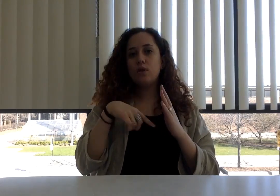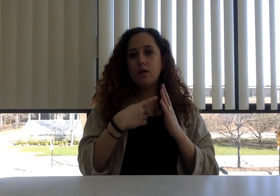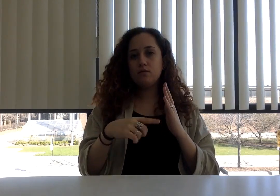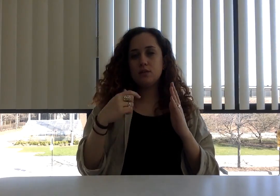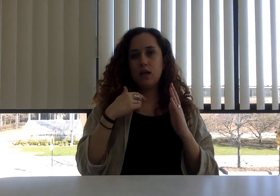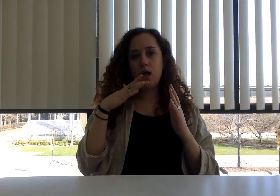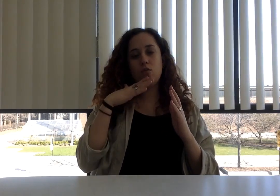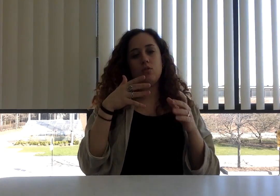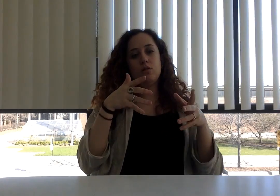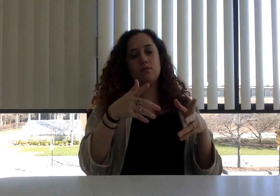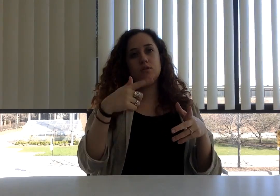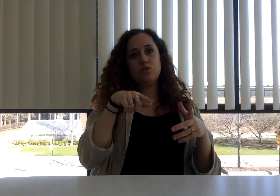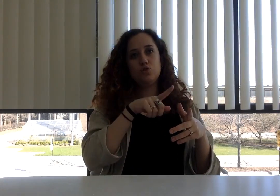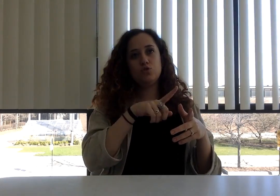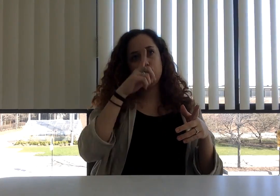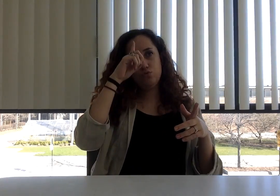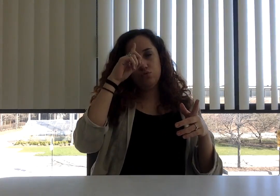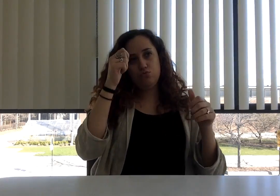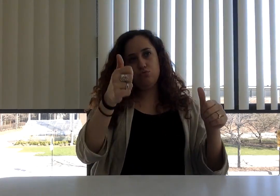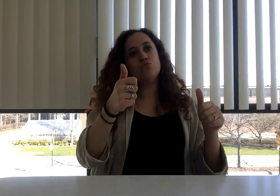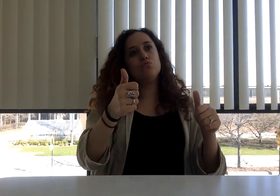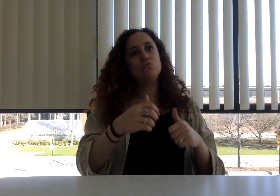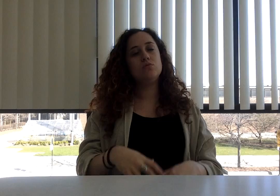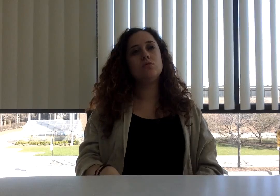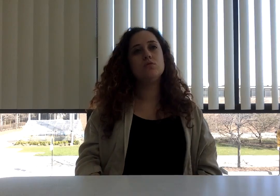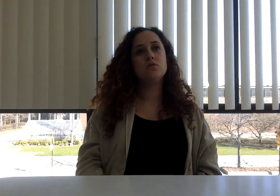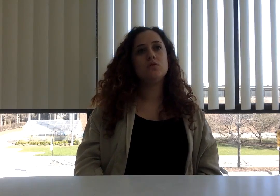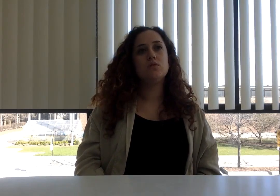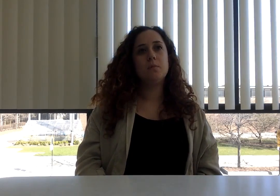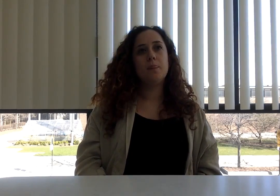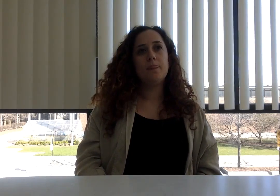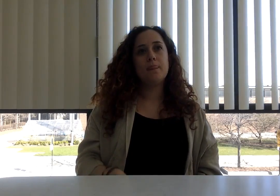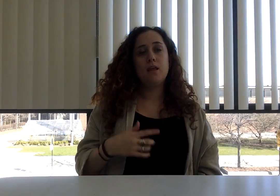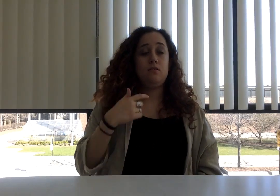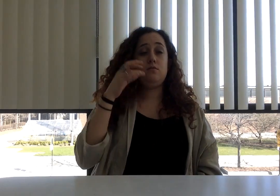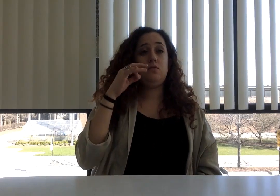out of 4, 2 out of 4, 1 out of 4. I have no idea what the hell this is.